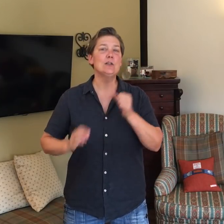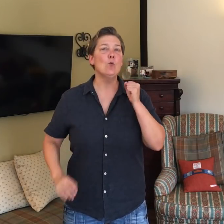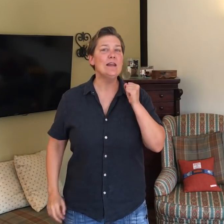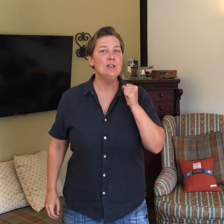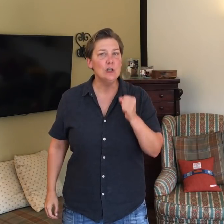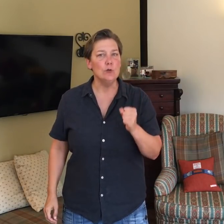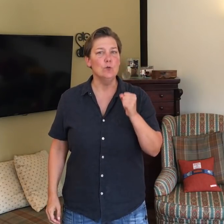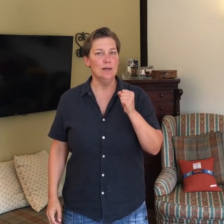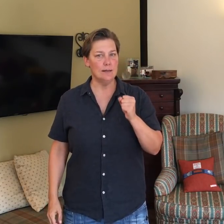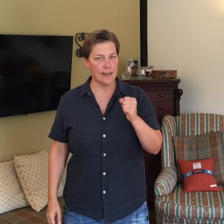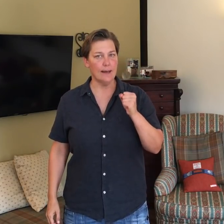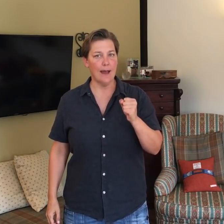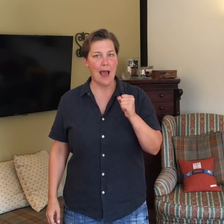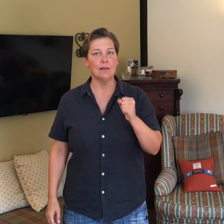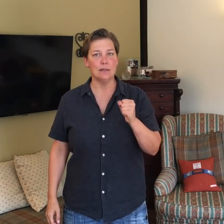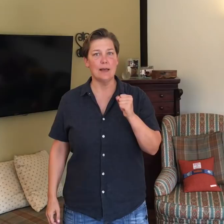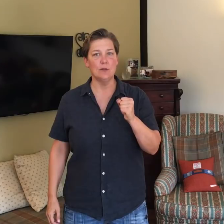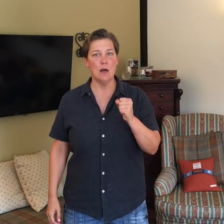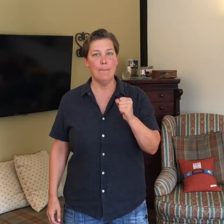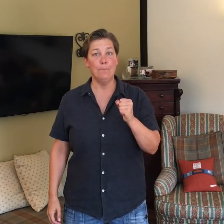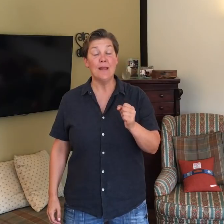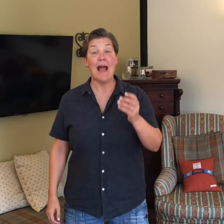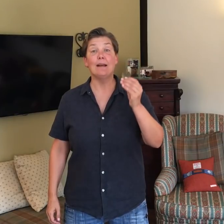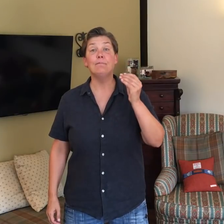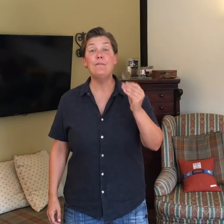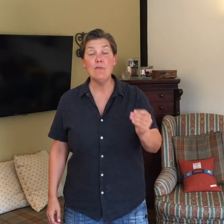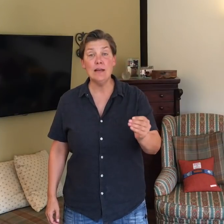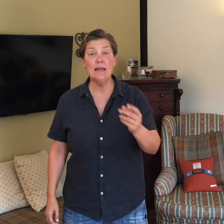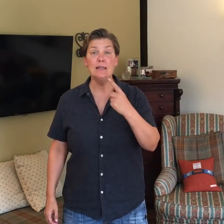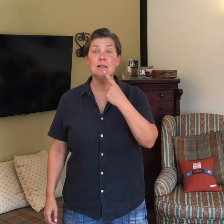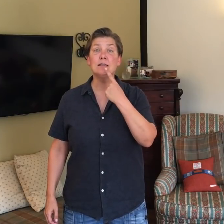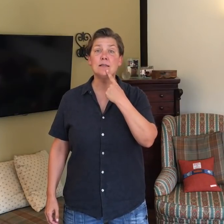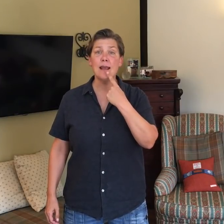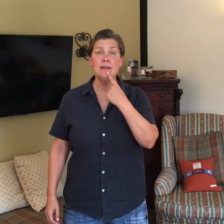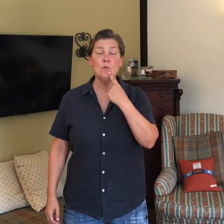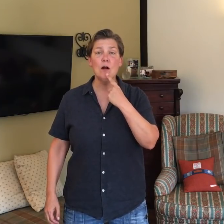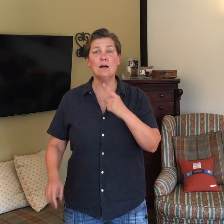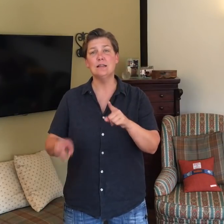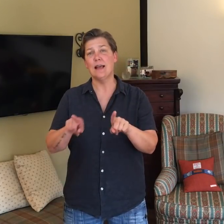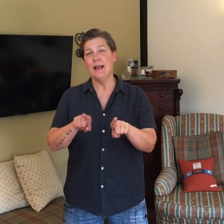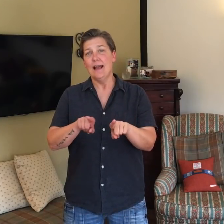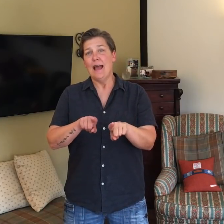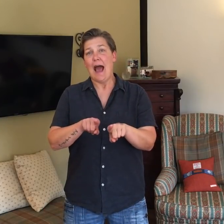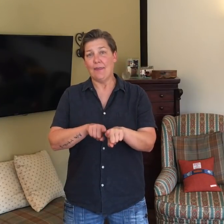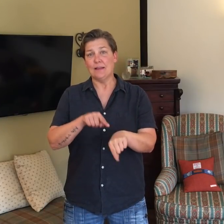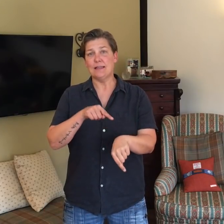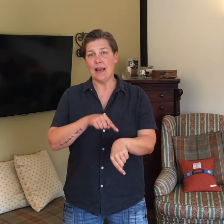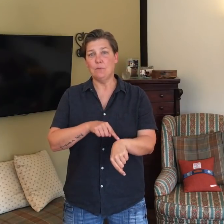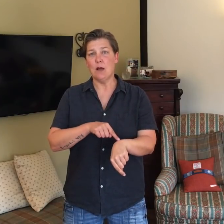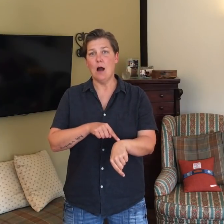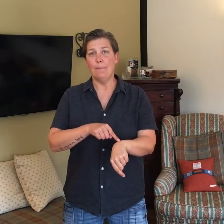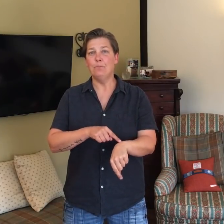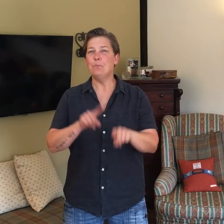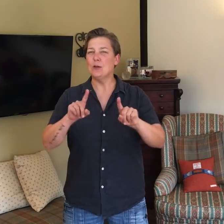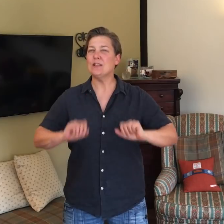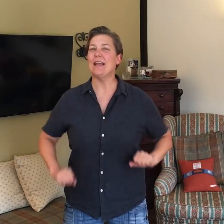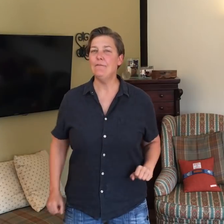we do sing at the same time. At very least, say the words at the same time. Because if I